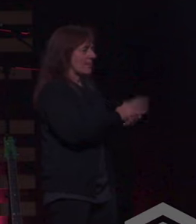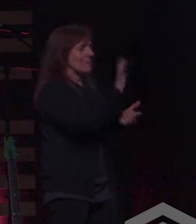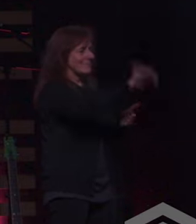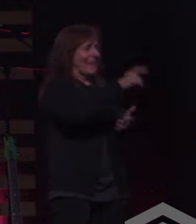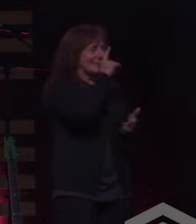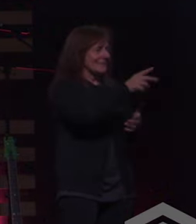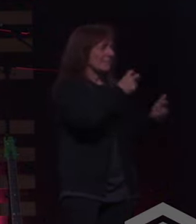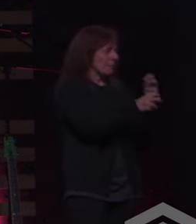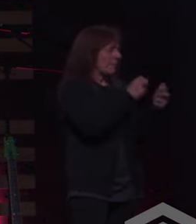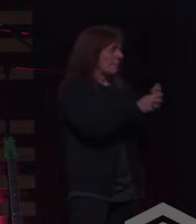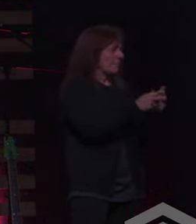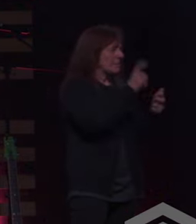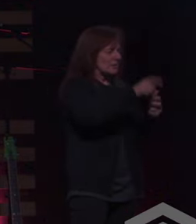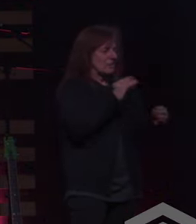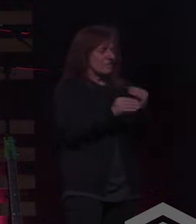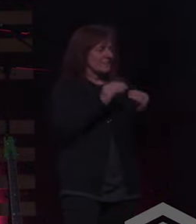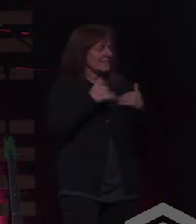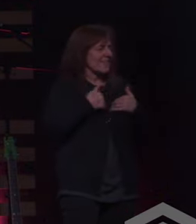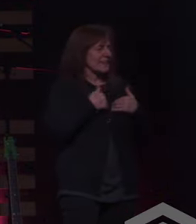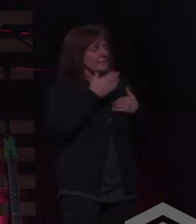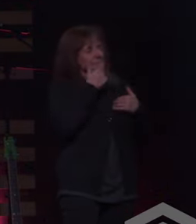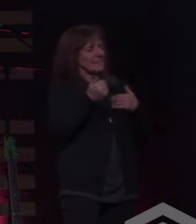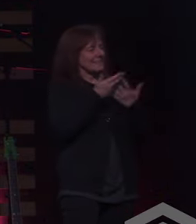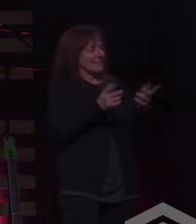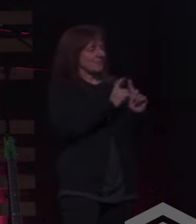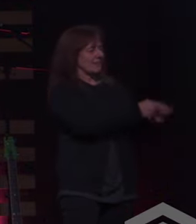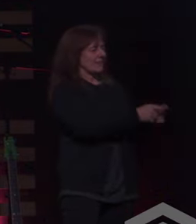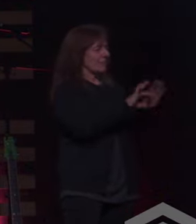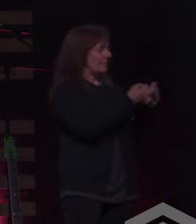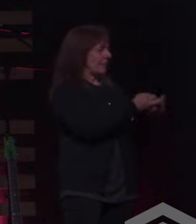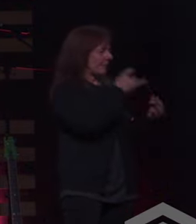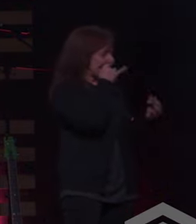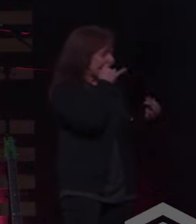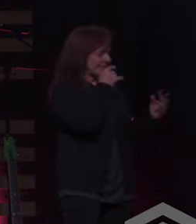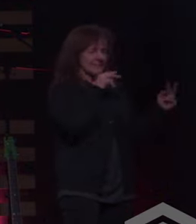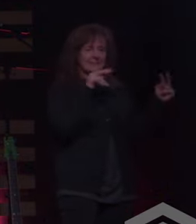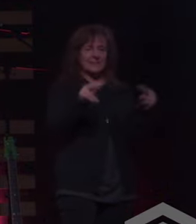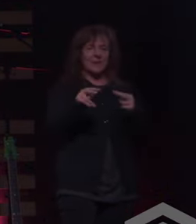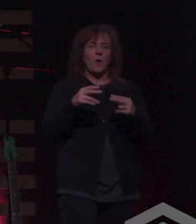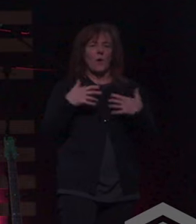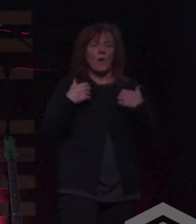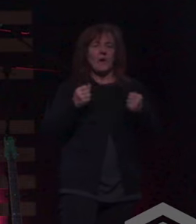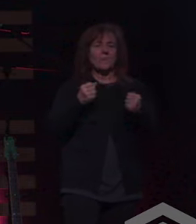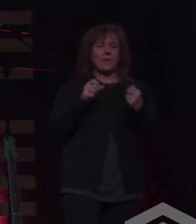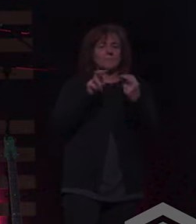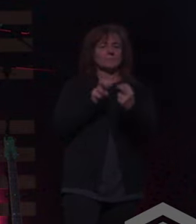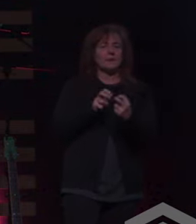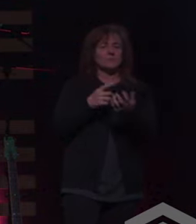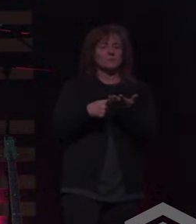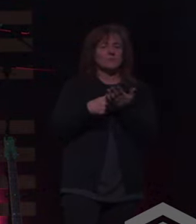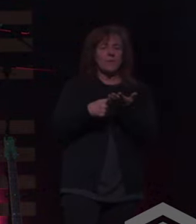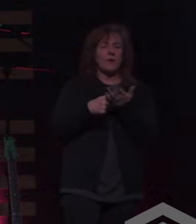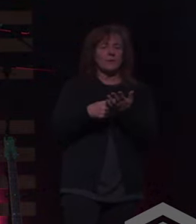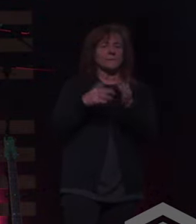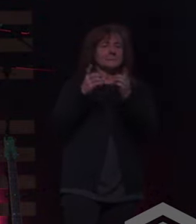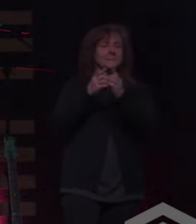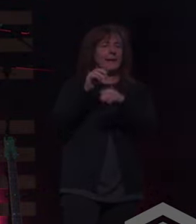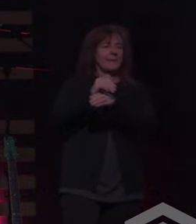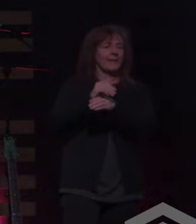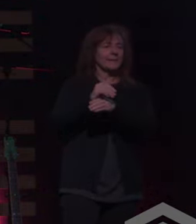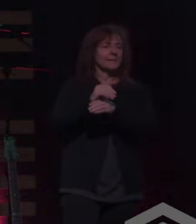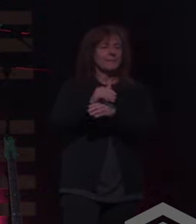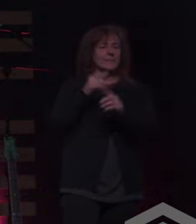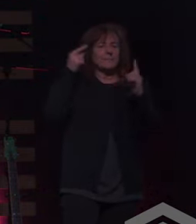needs to be fixed. The greatest gift that you can give your family, your kids, is a healthy marriage. And when you become intentional